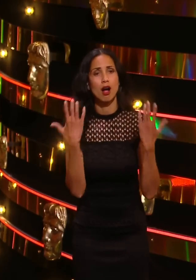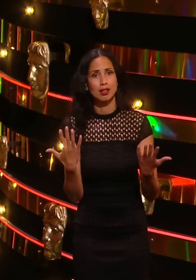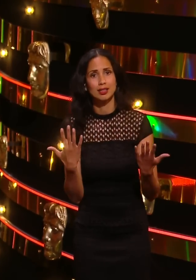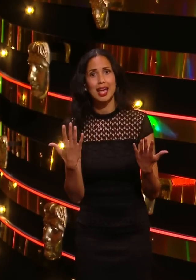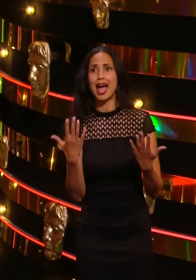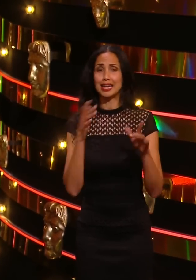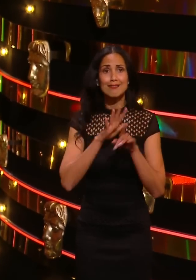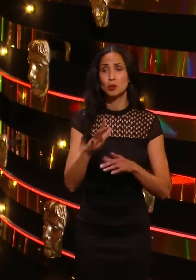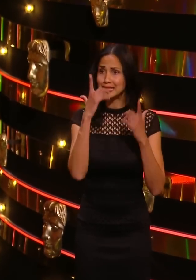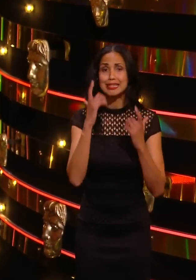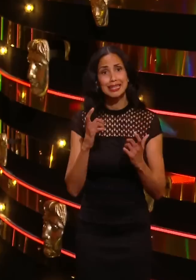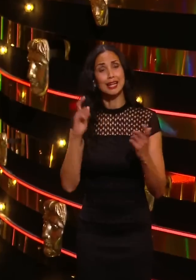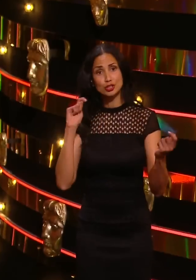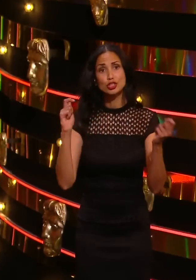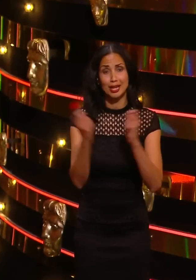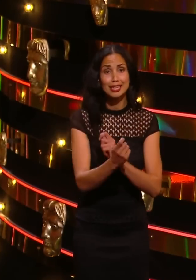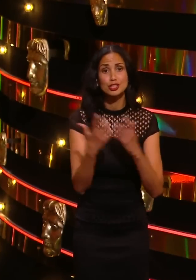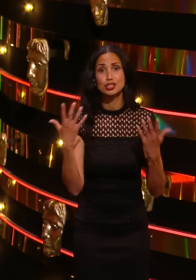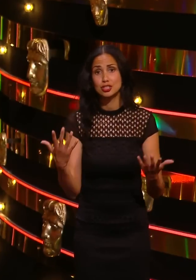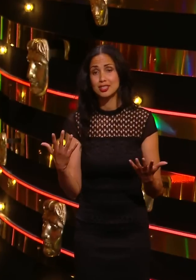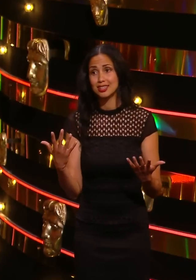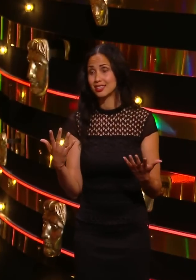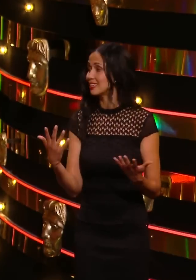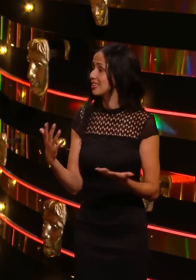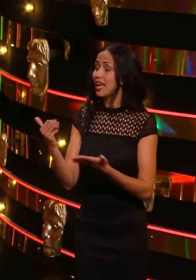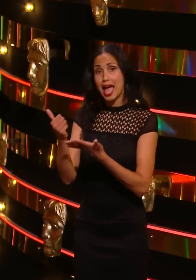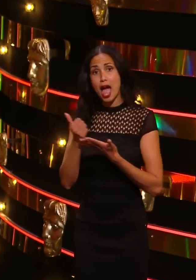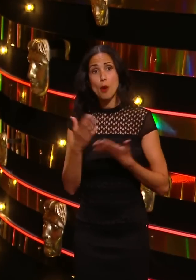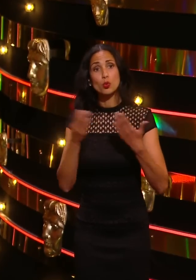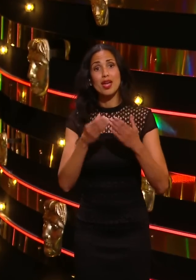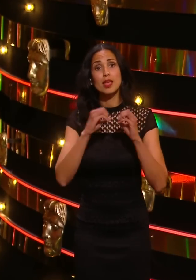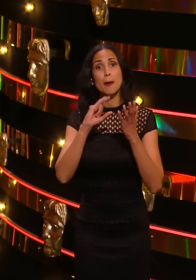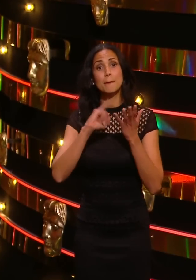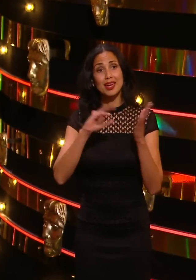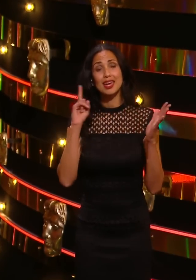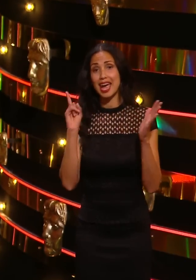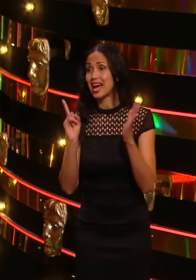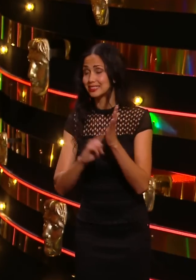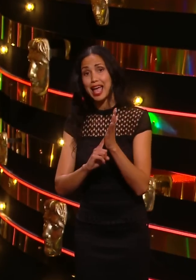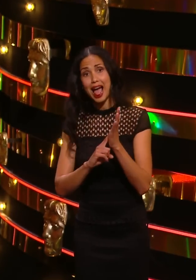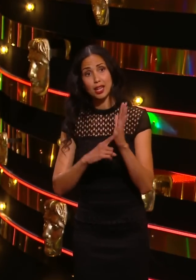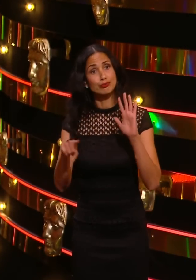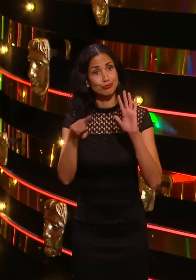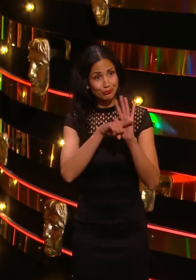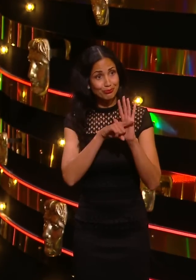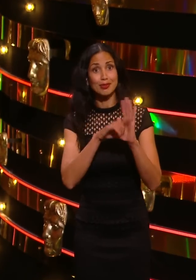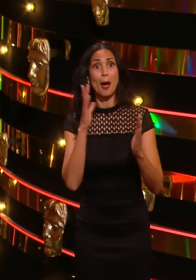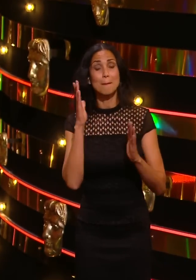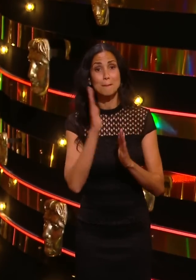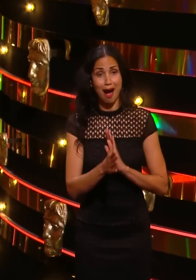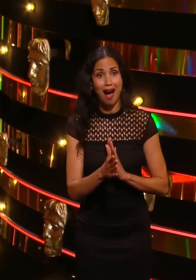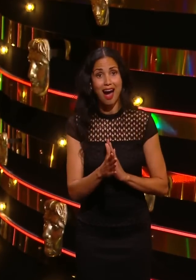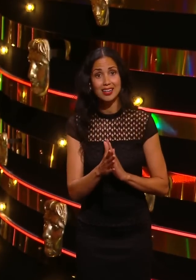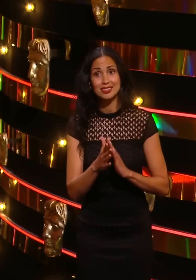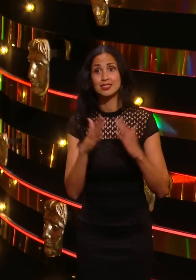some changes. It even helped the BSL law to be passed recently. It made people stand up